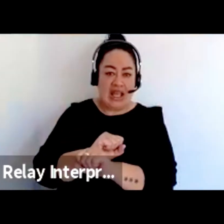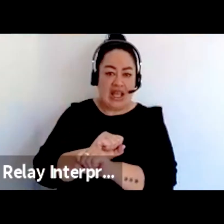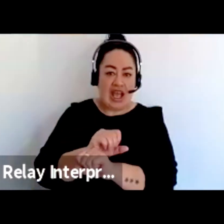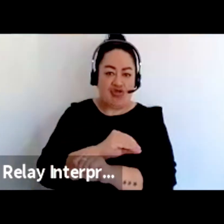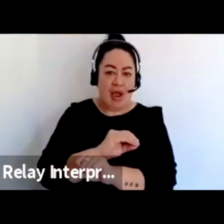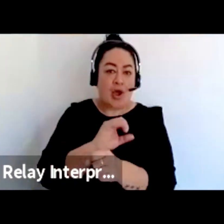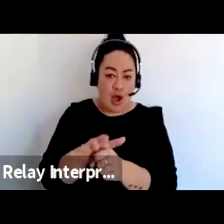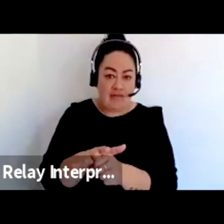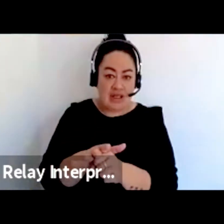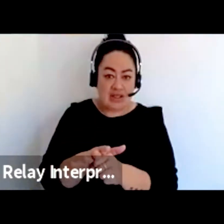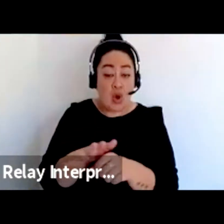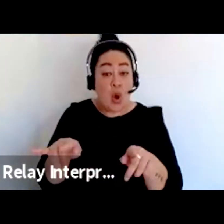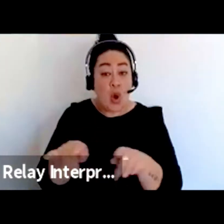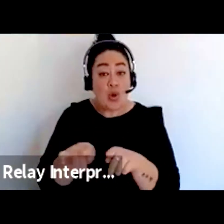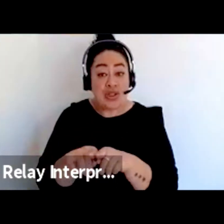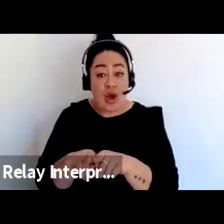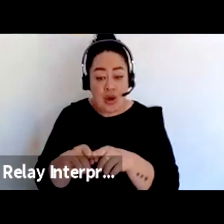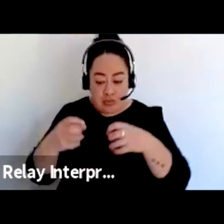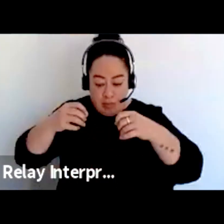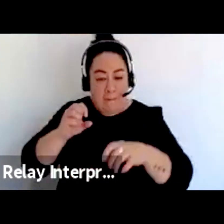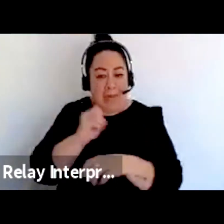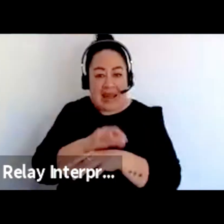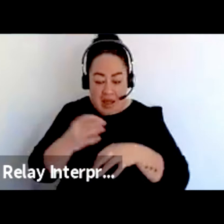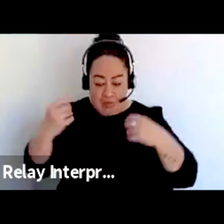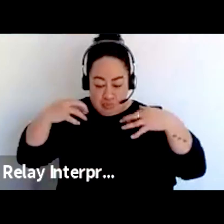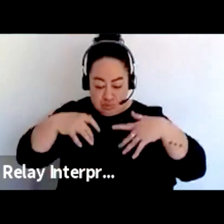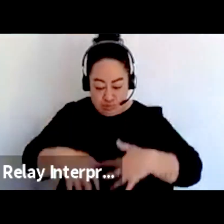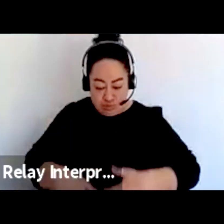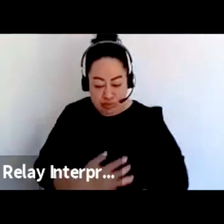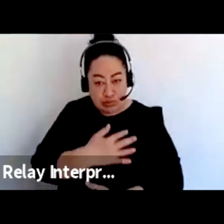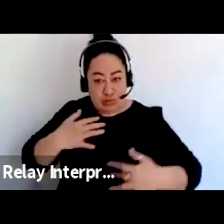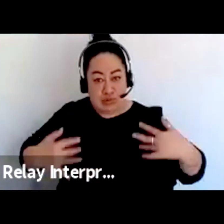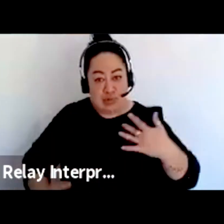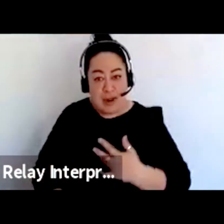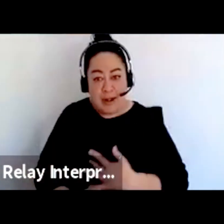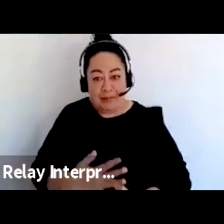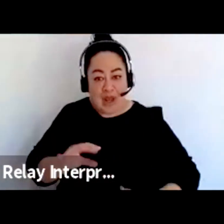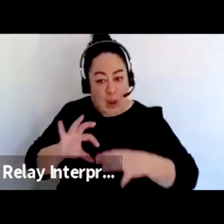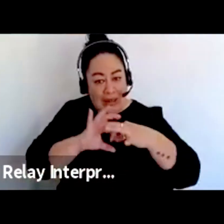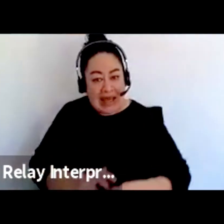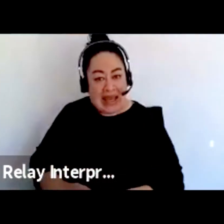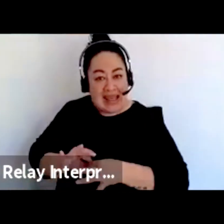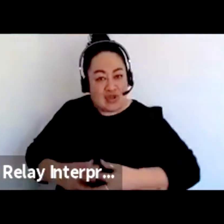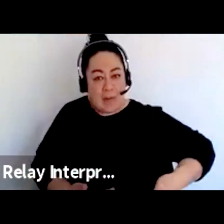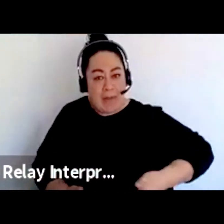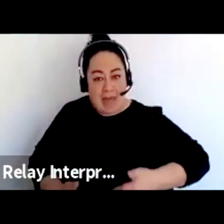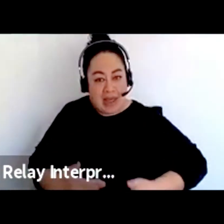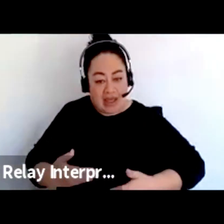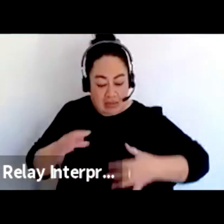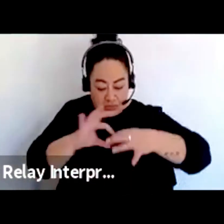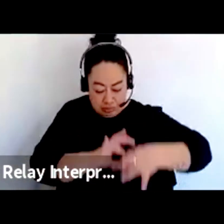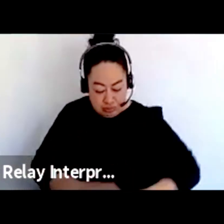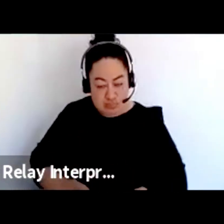your immune system also goes in your baby's blood because, you're sharing everything when baby's inside your puku. And